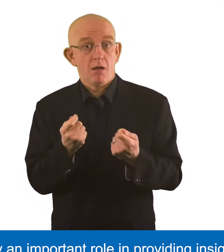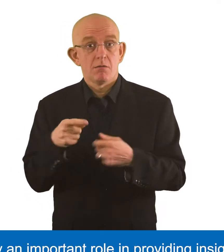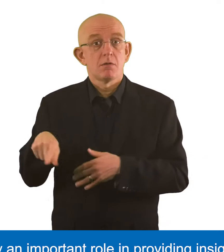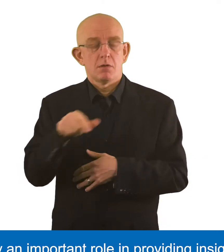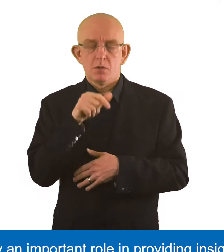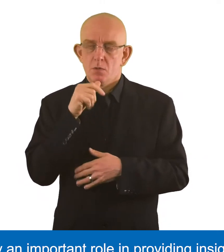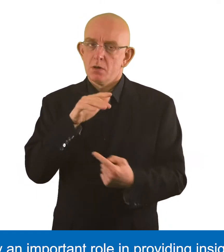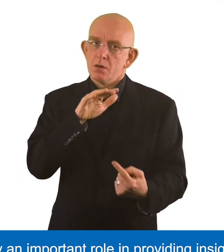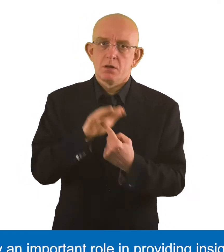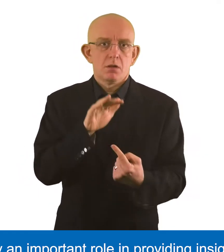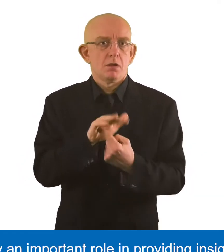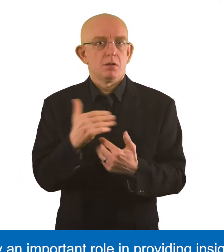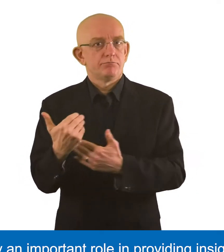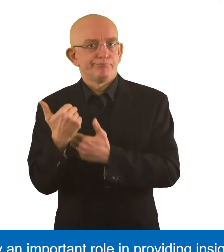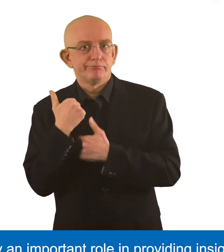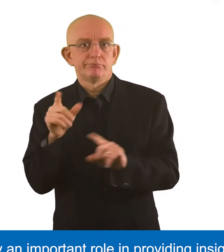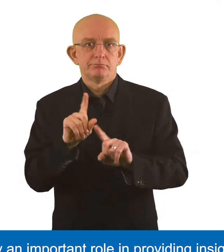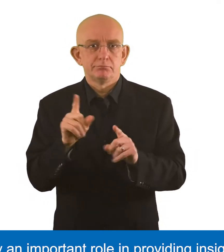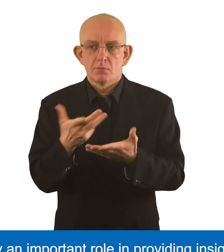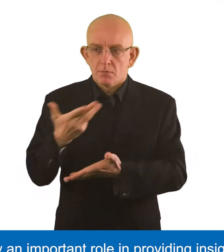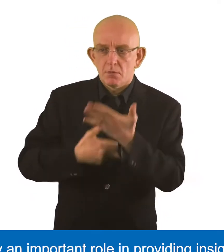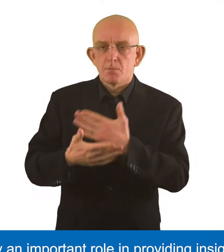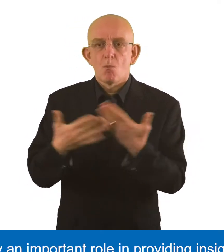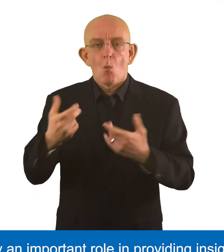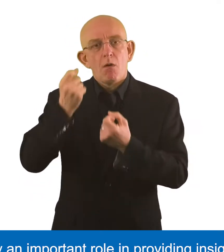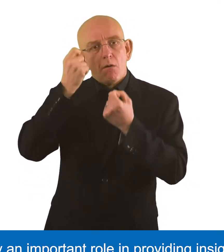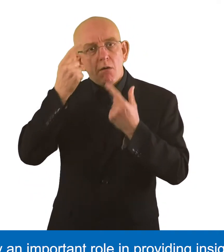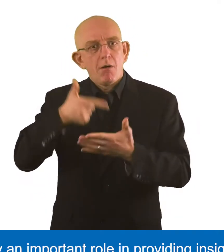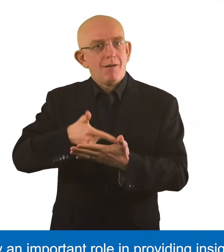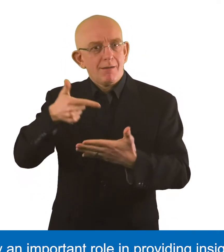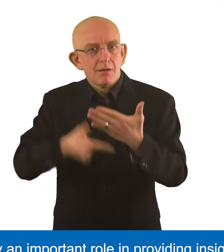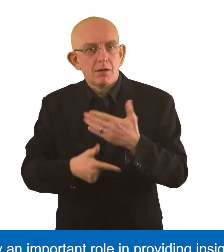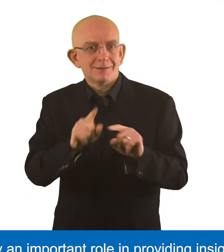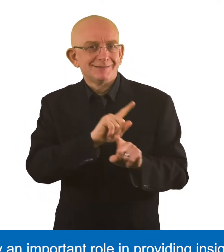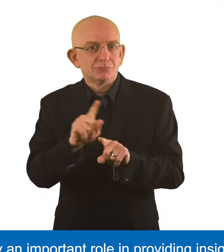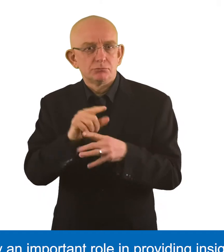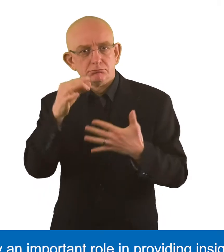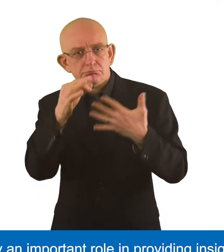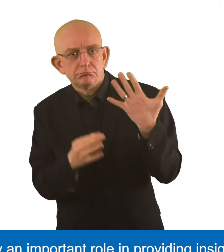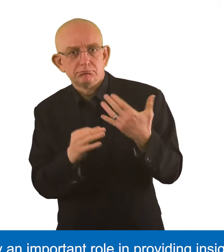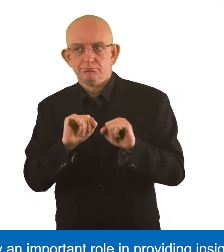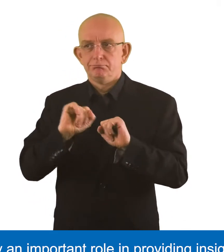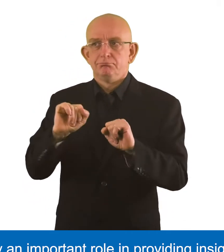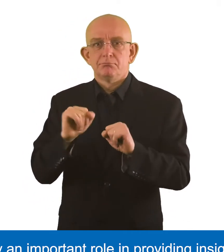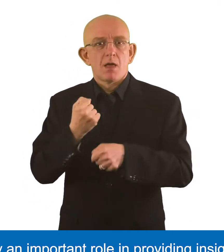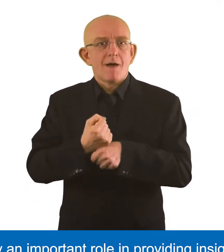The chairs will play an important role in providing insight into specific strands of government-led research.